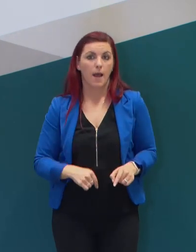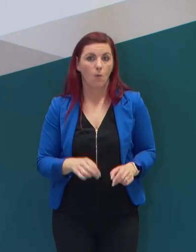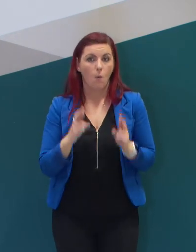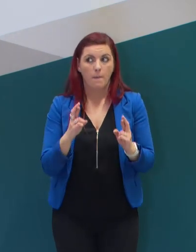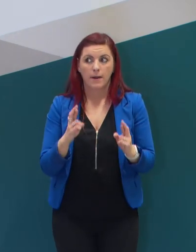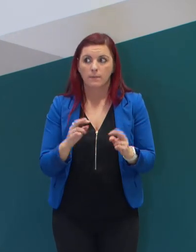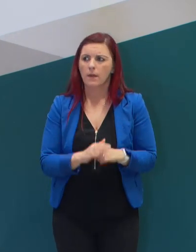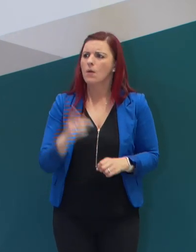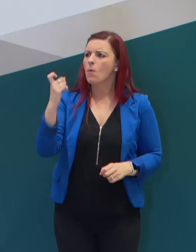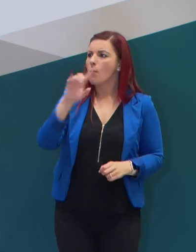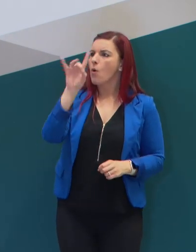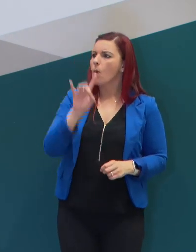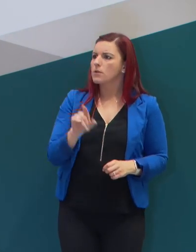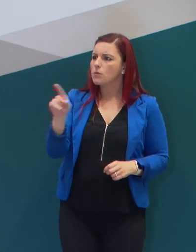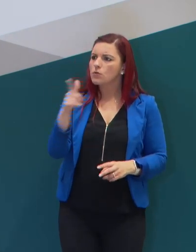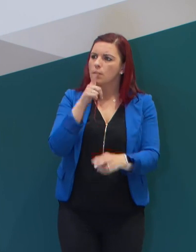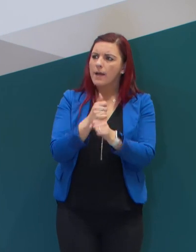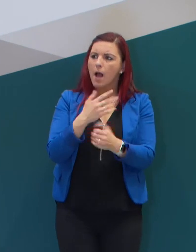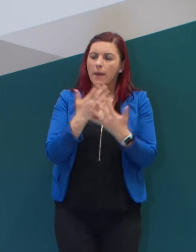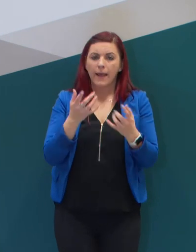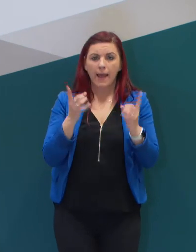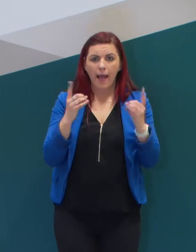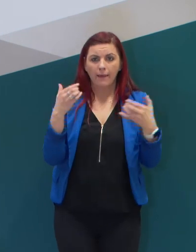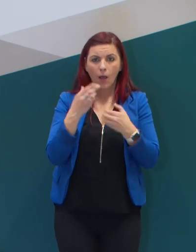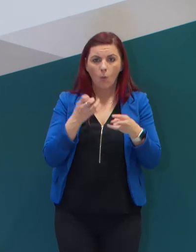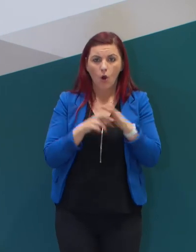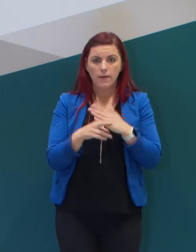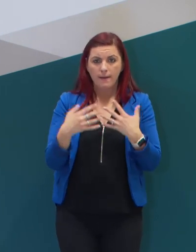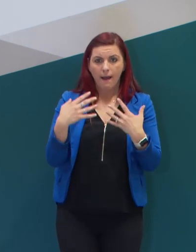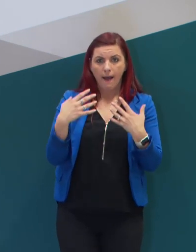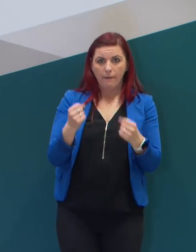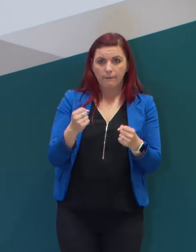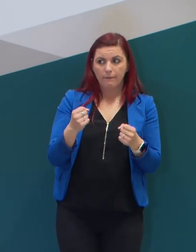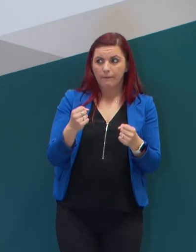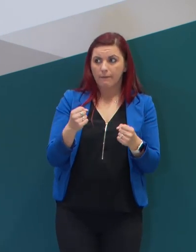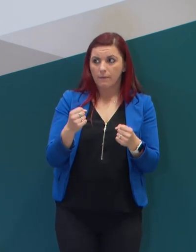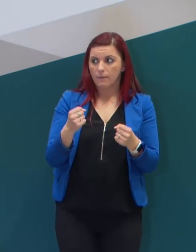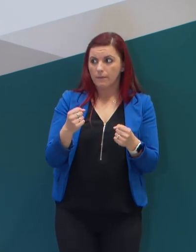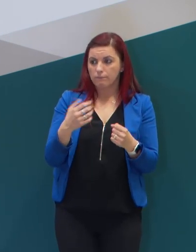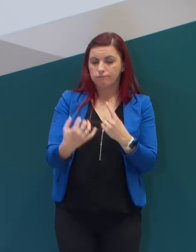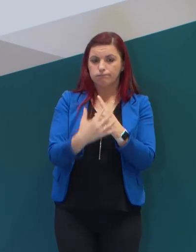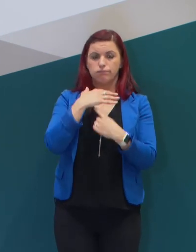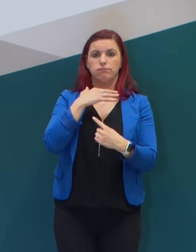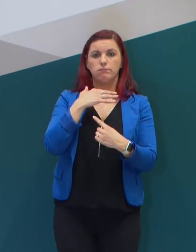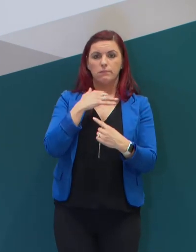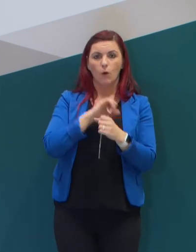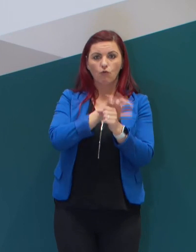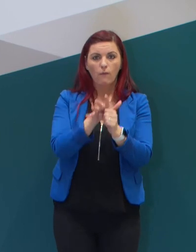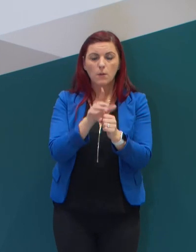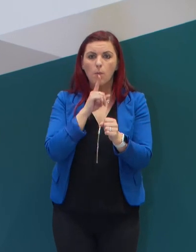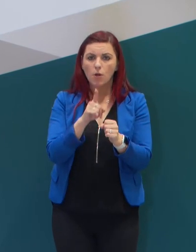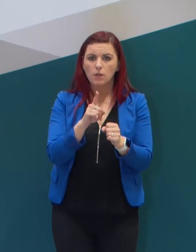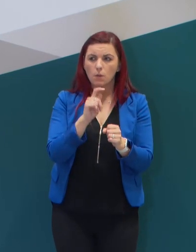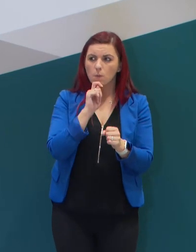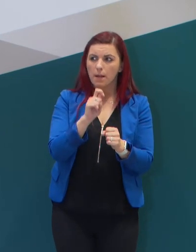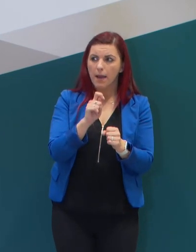from me then. You've outlined how many healthcare workers have contracted coronavirus in terms of this at this point. Will you be telling us at any point how